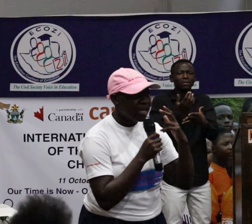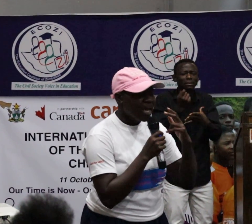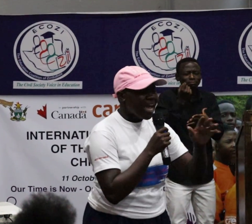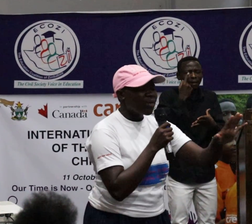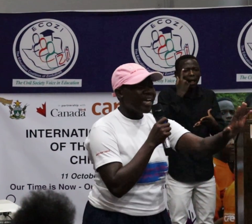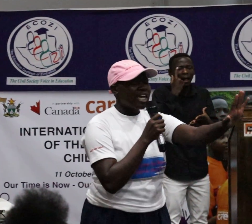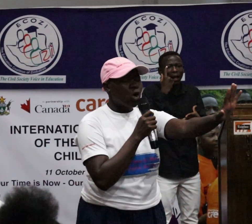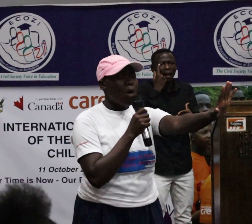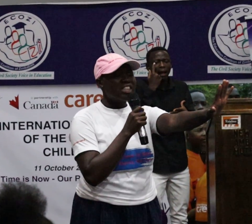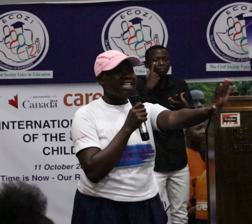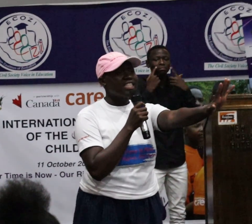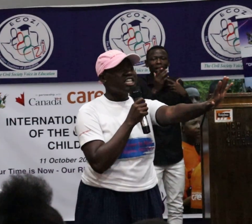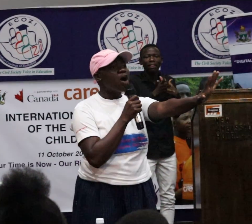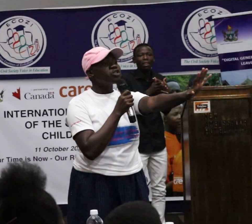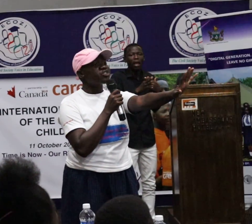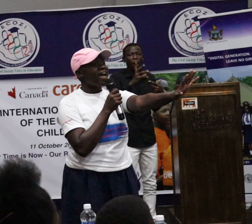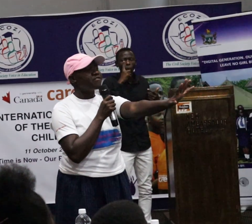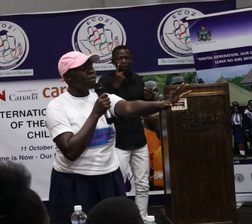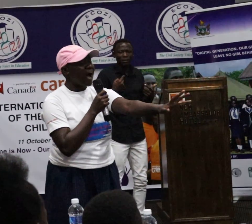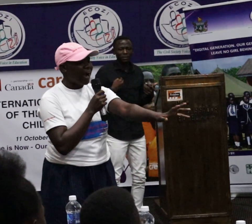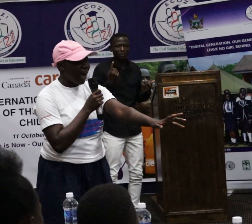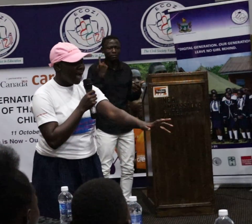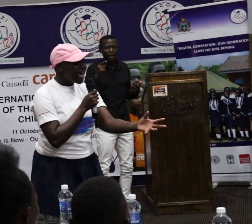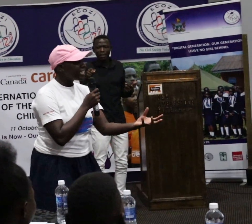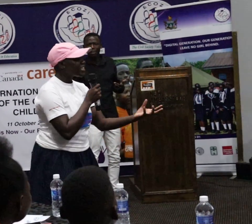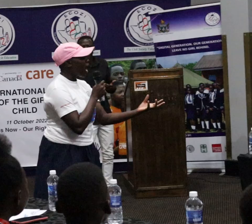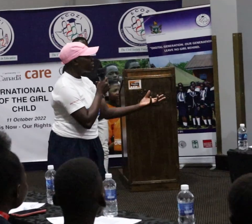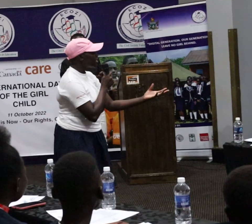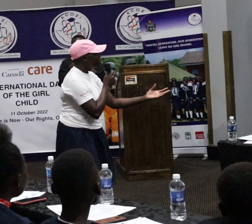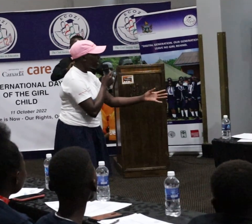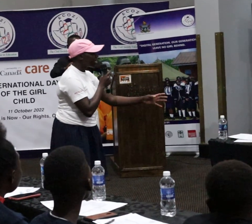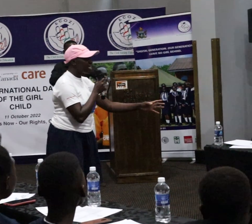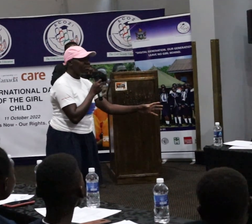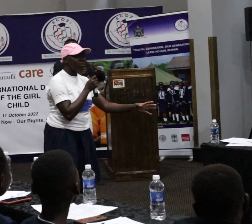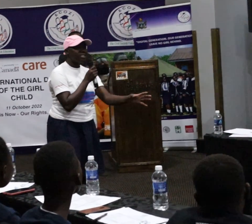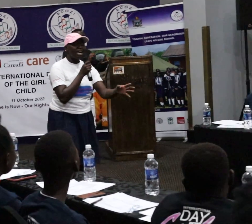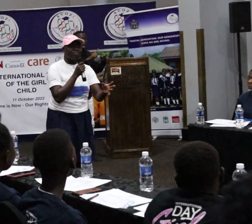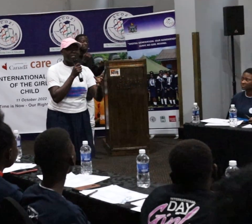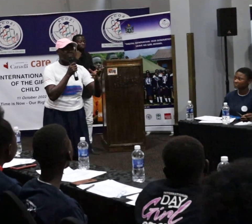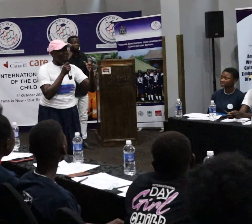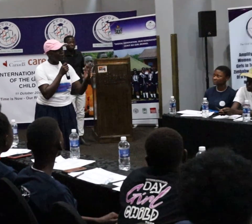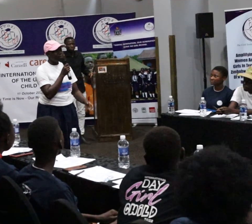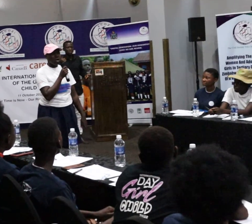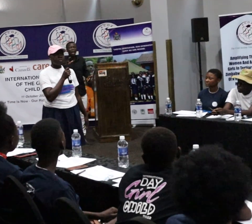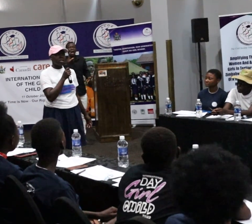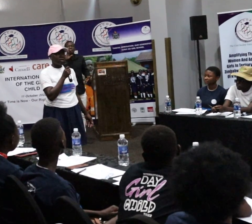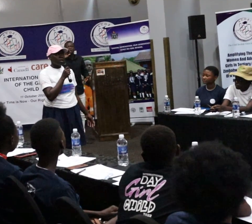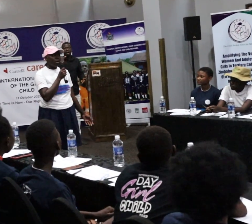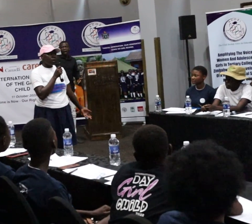his eye. And when I get home, there's another child who's crying from hunger. And in the house, there's a drunken husband who starts beating me